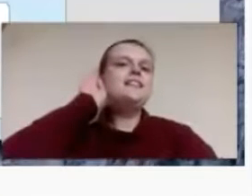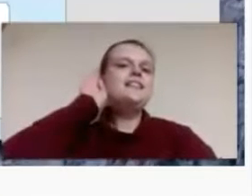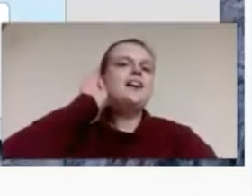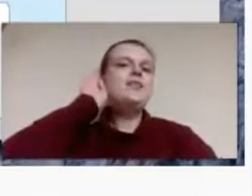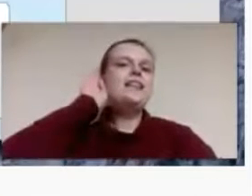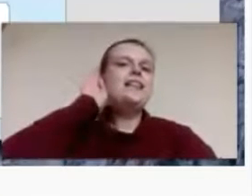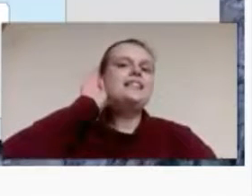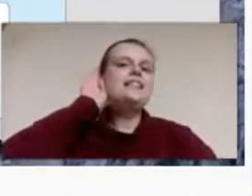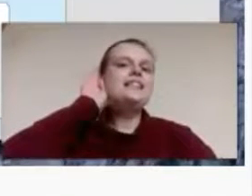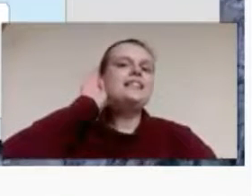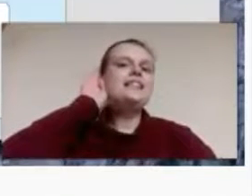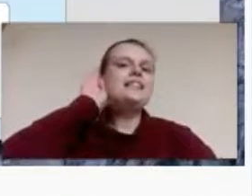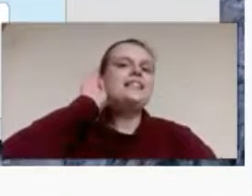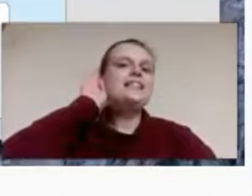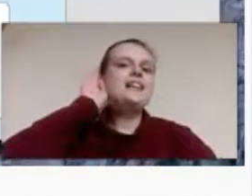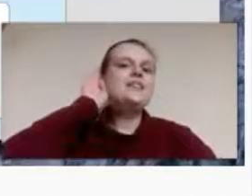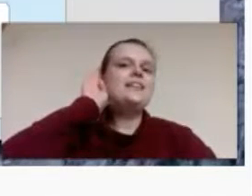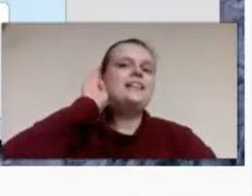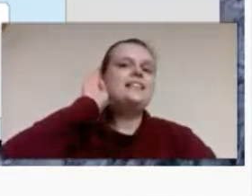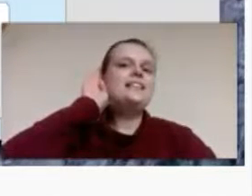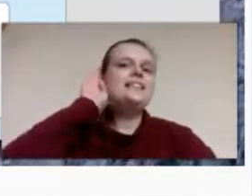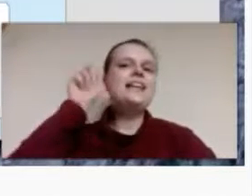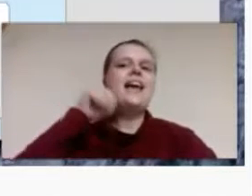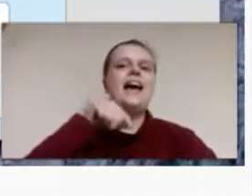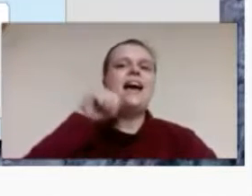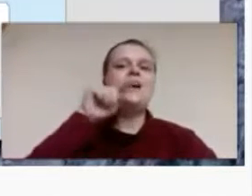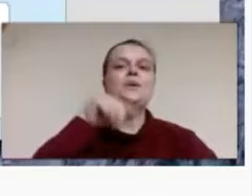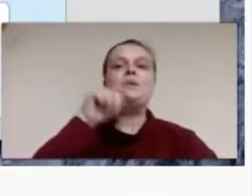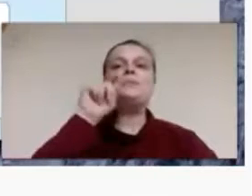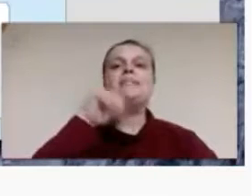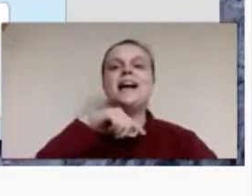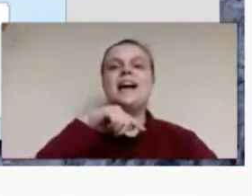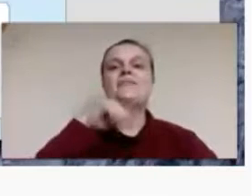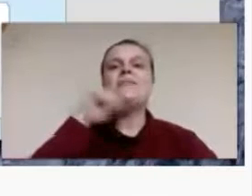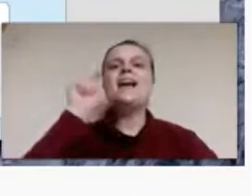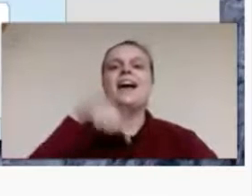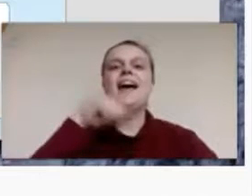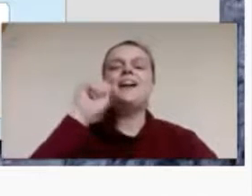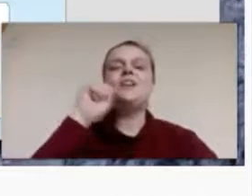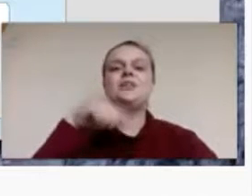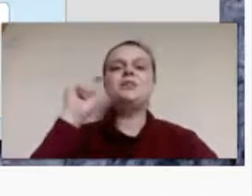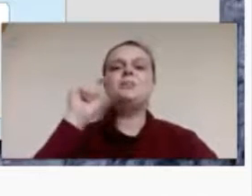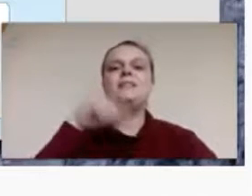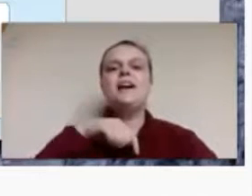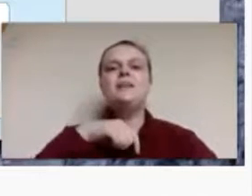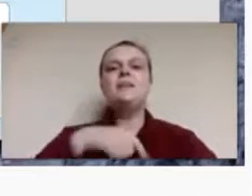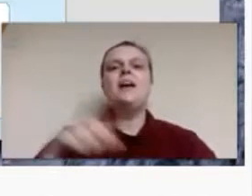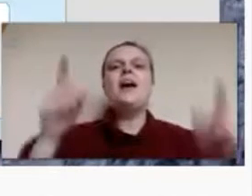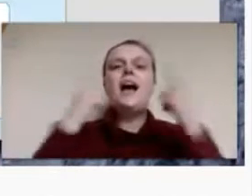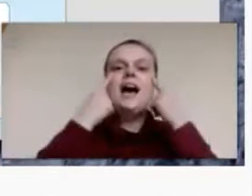is how we listen, this is how we listen, at time, at time.